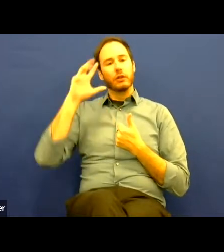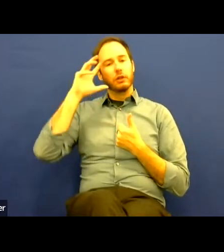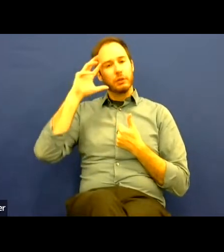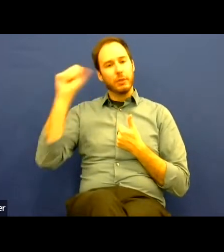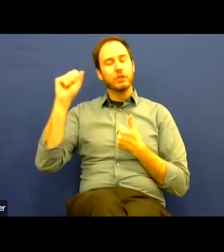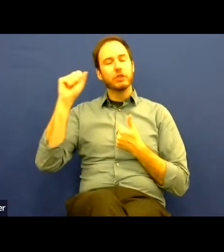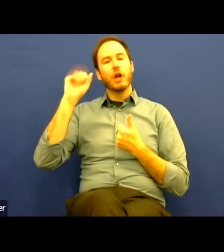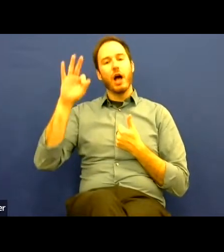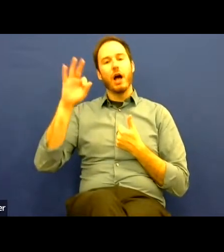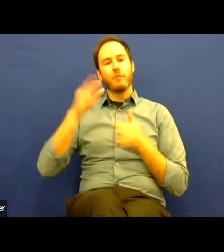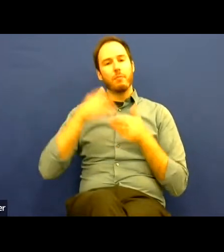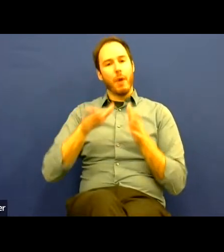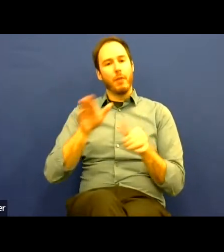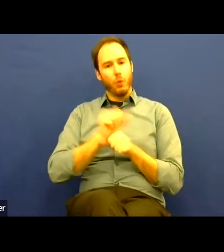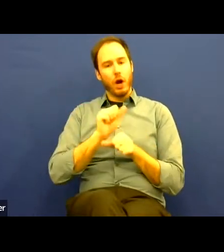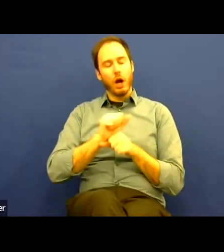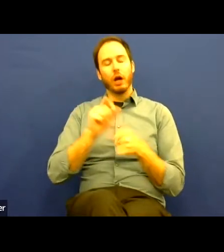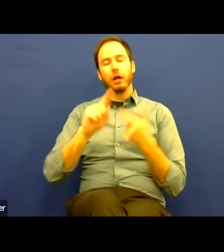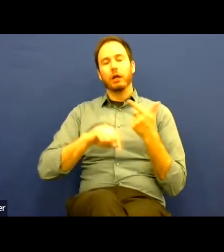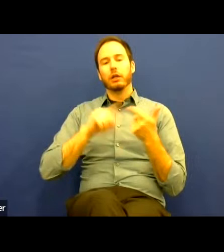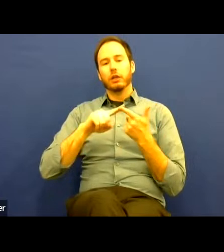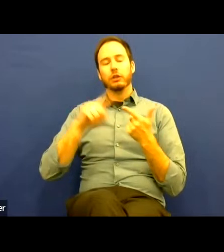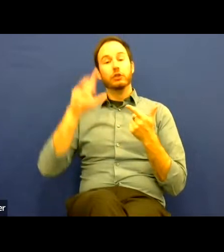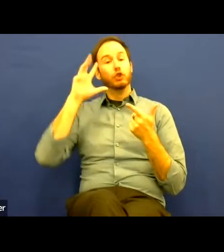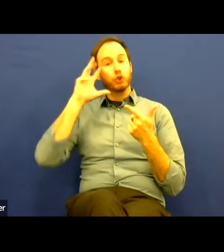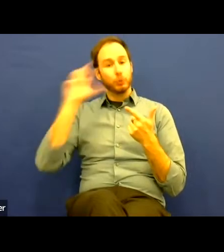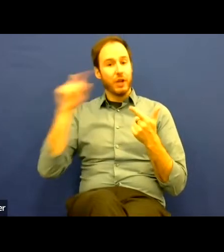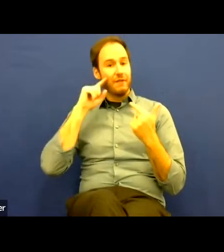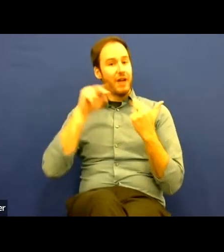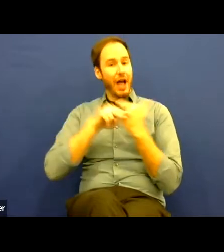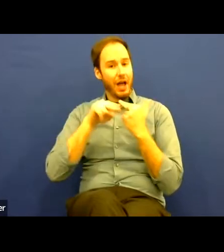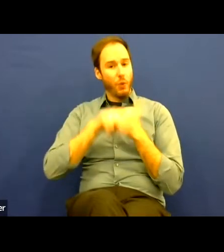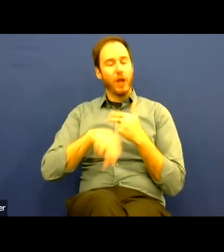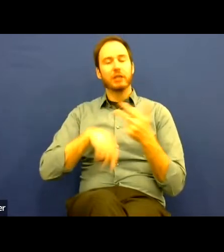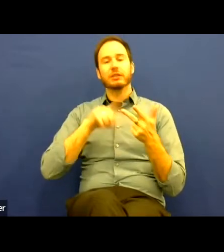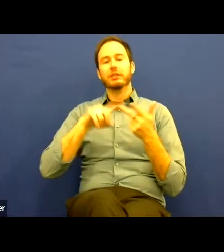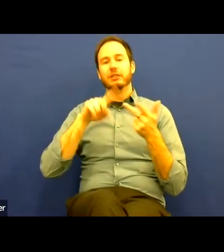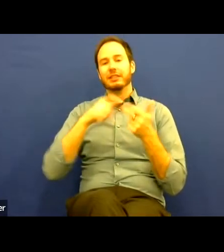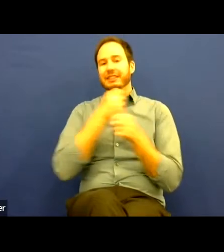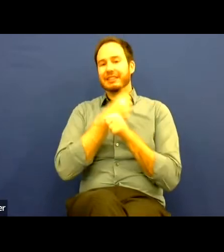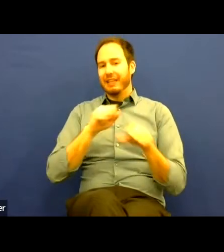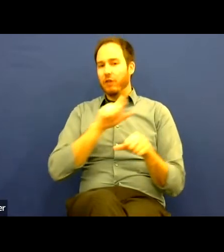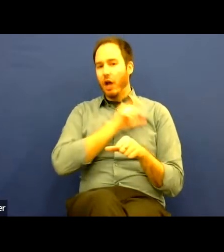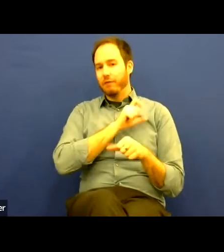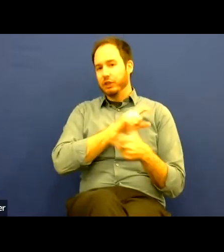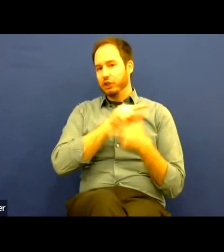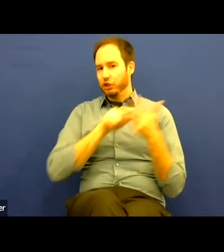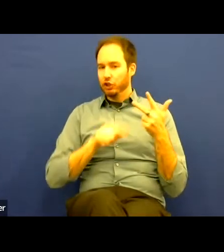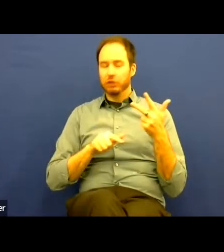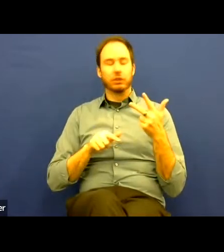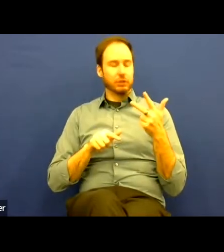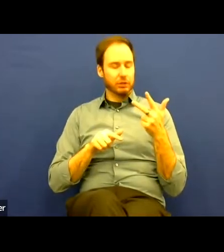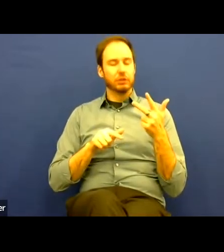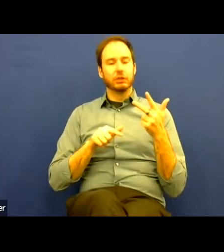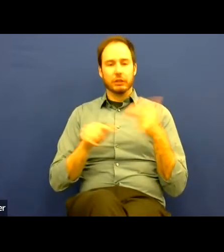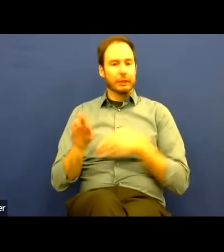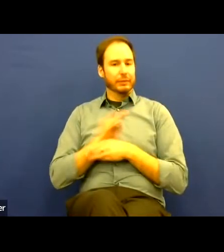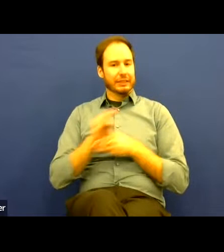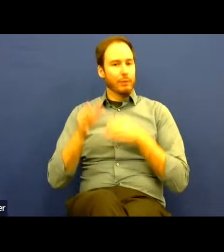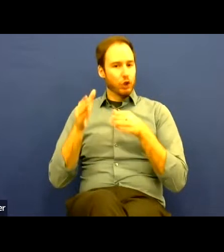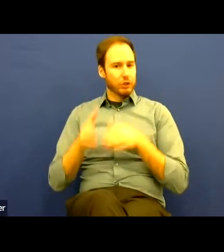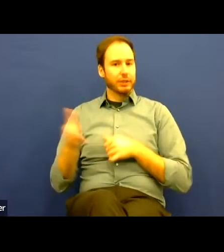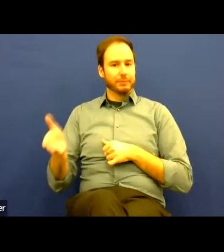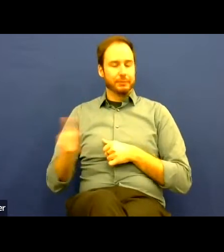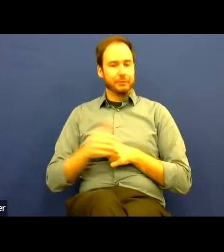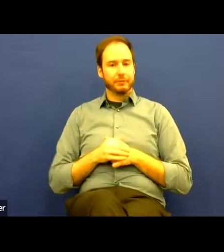Public Works, our Superintendent of Highways, and our Safety Officer. And so